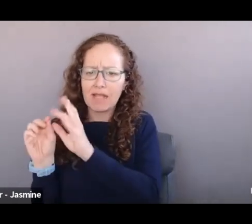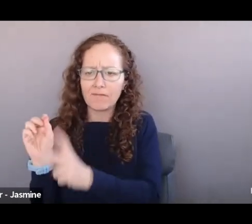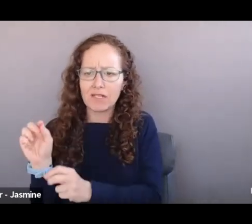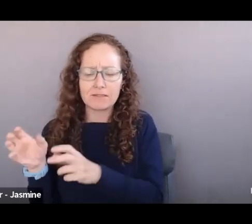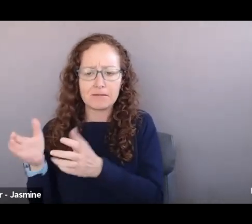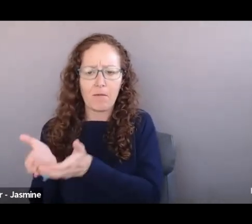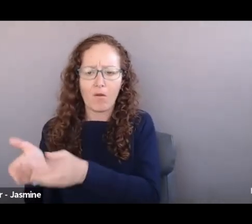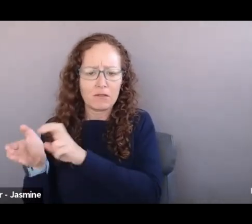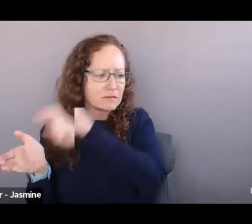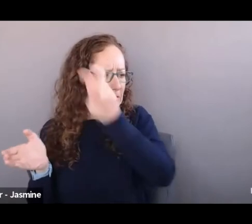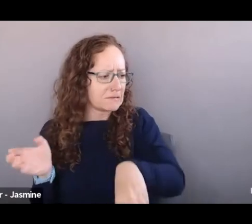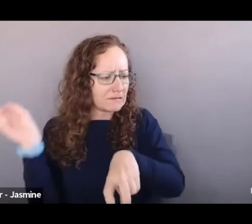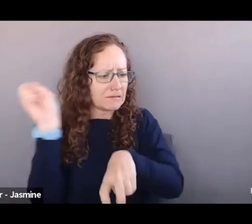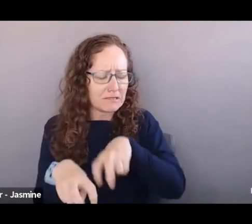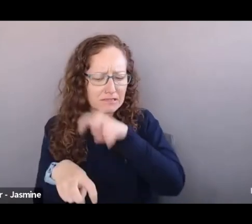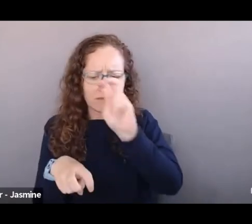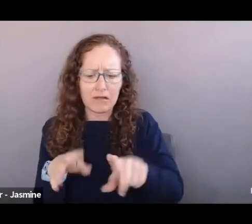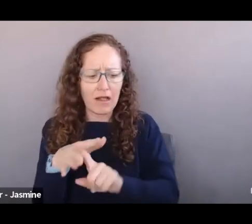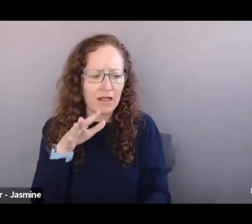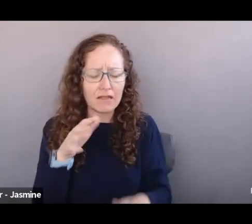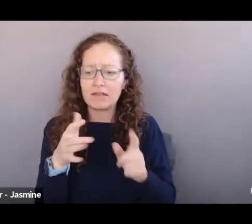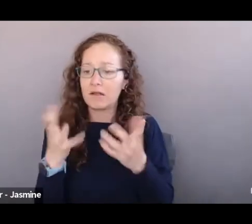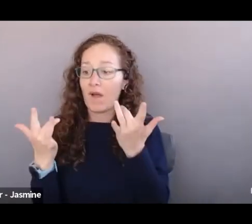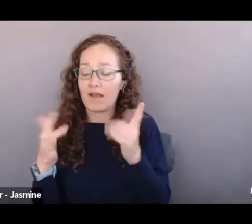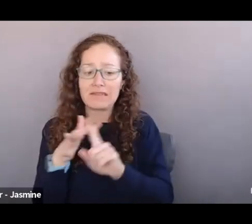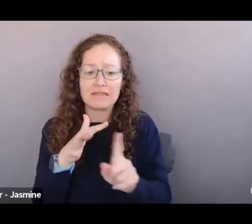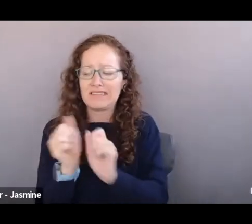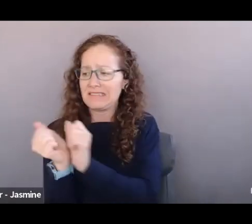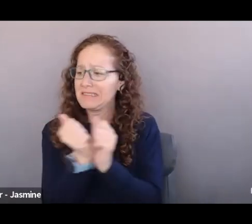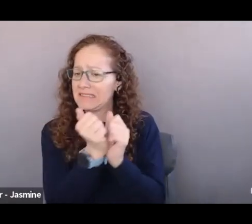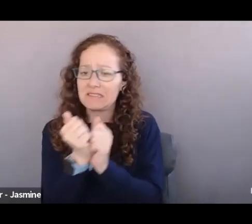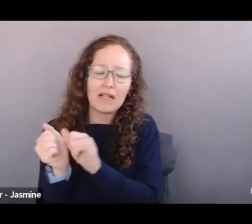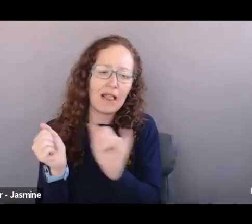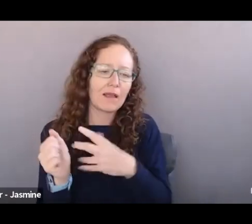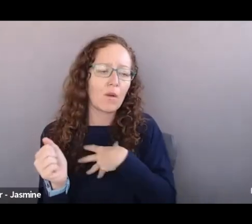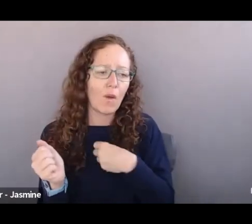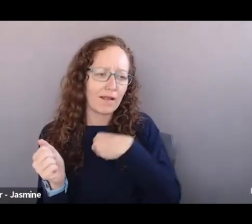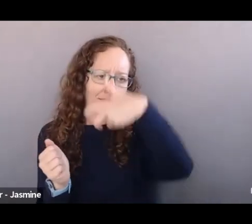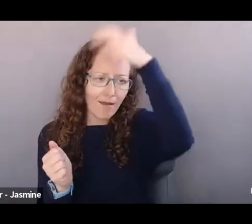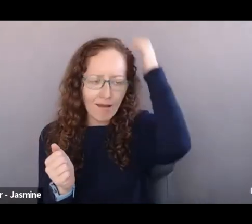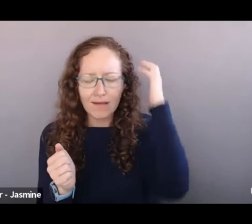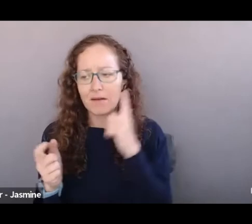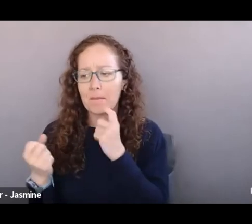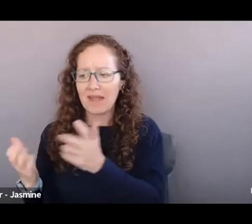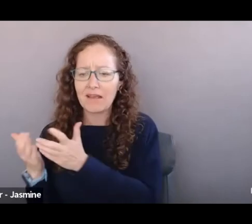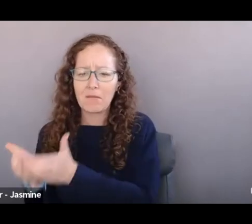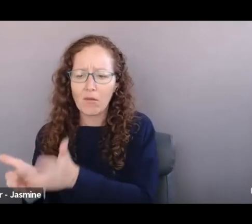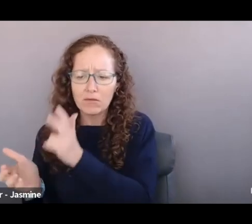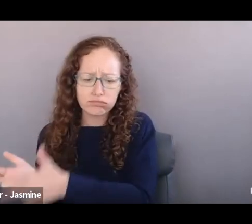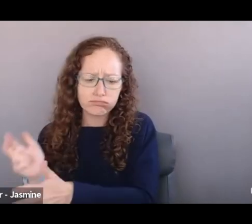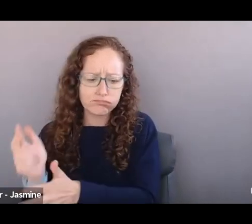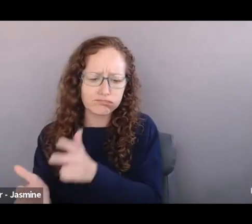of bondage as the white lion, the first of many vessels, roared to the shores of Jamestown